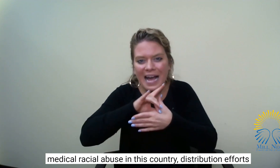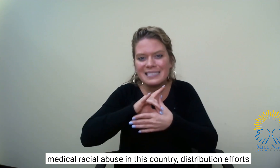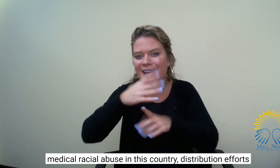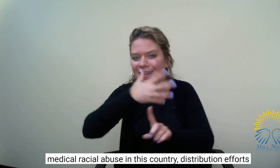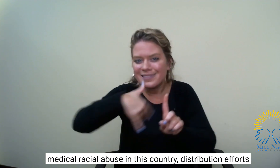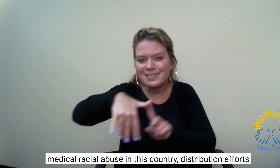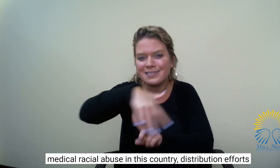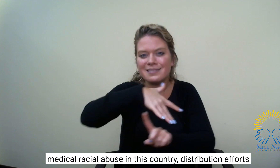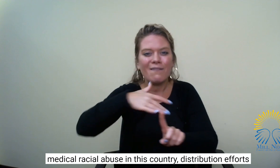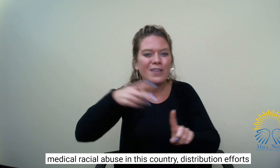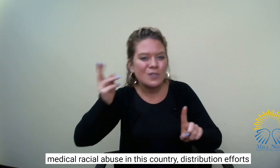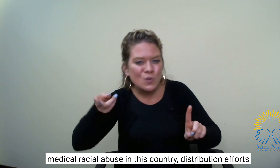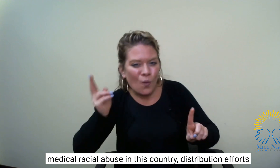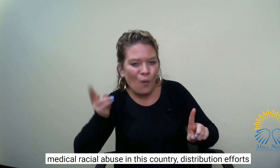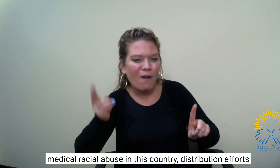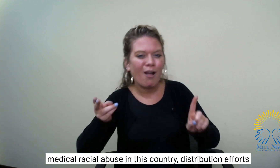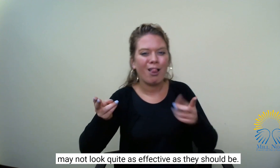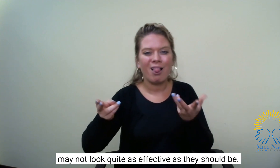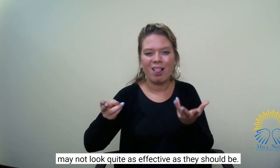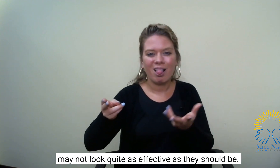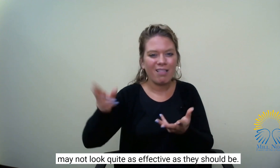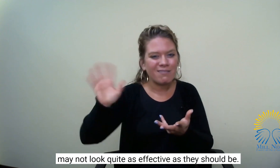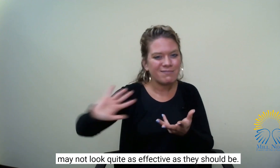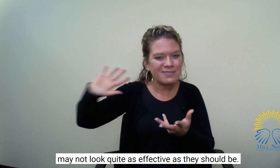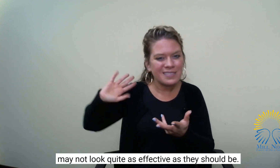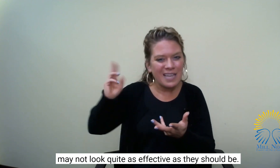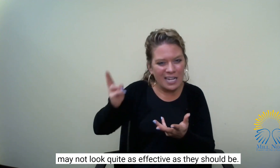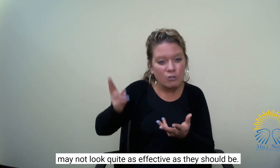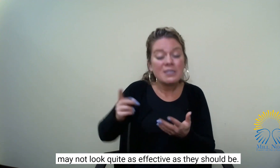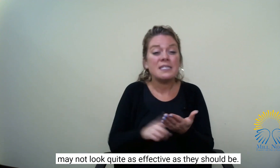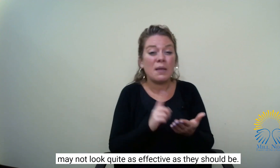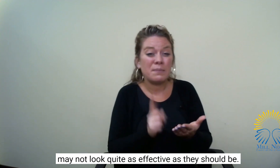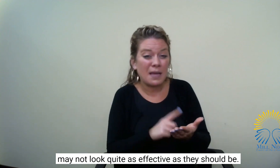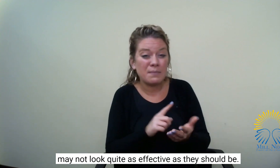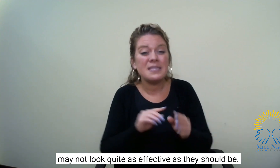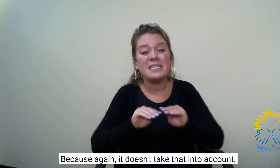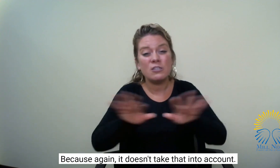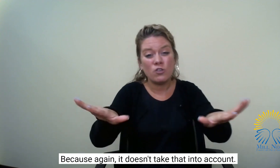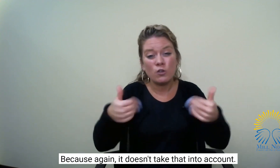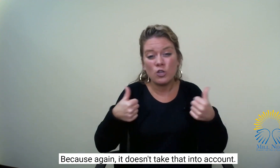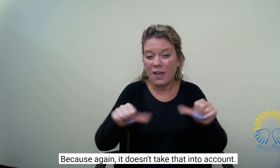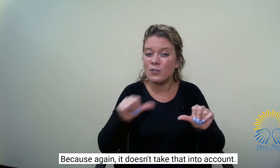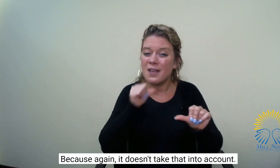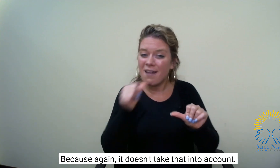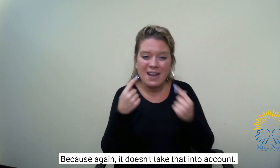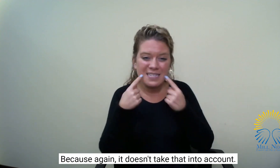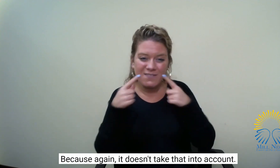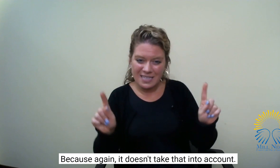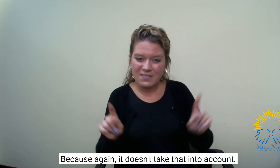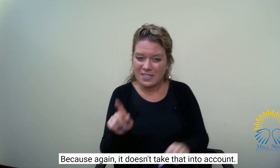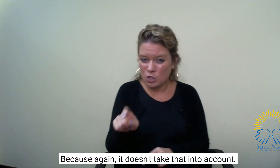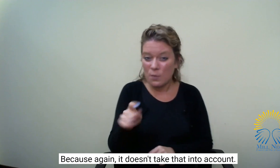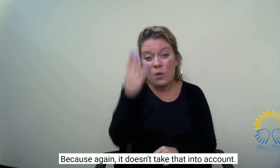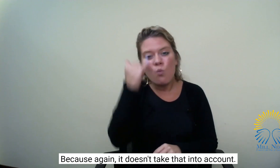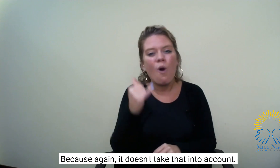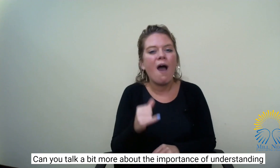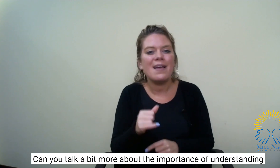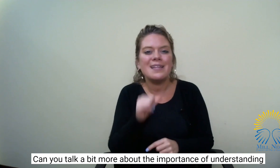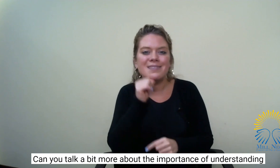in this country, distribution efforts may not look quite as effective as they should be, because again, it doesn't take that into account. Can you talk a bit